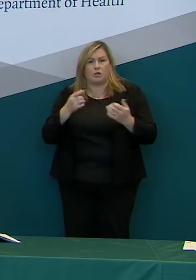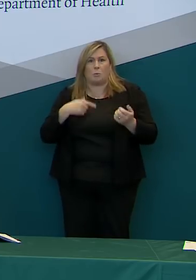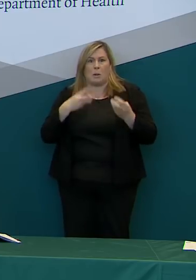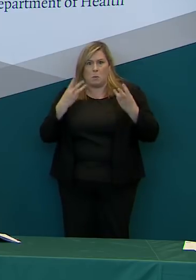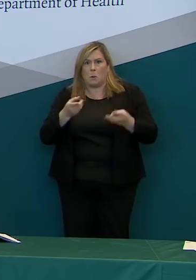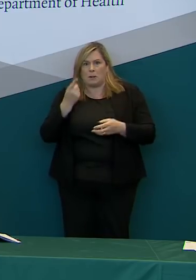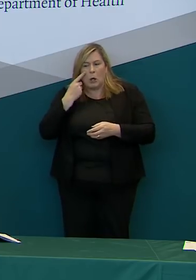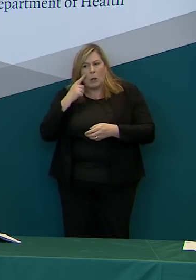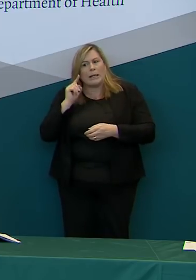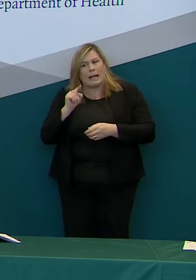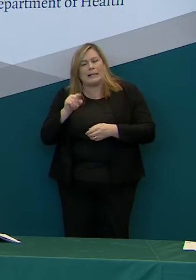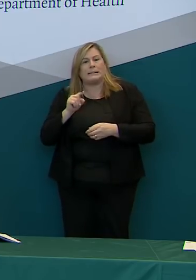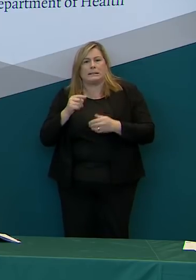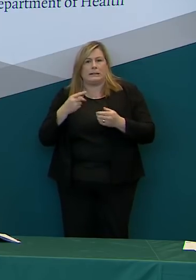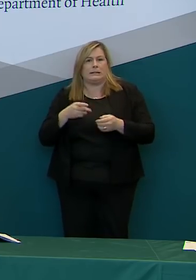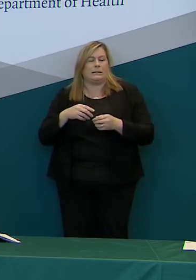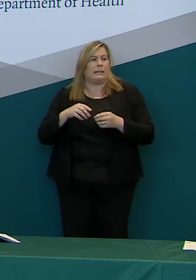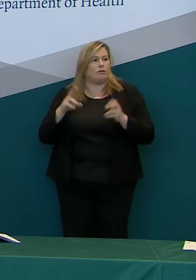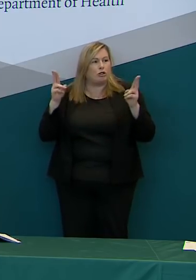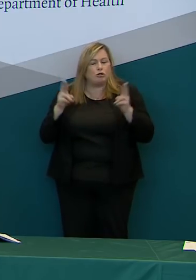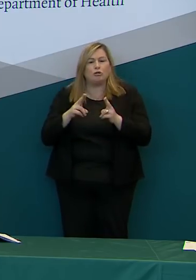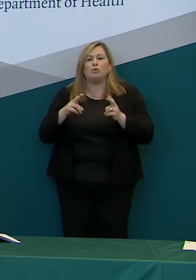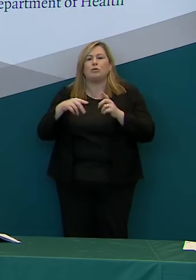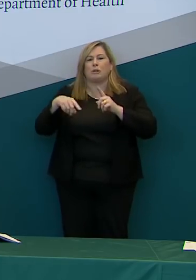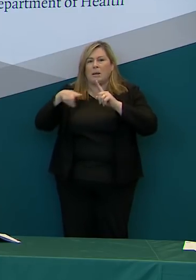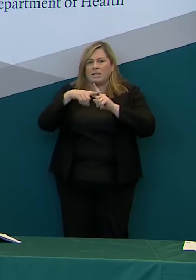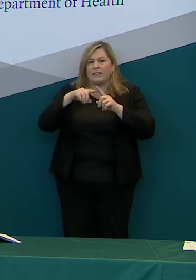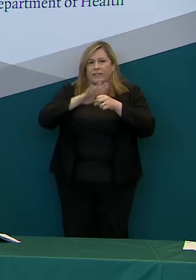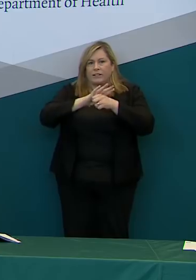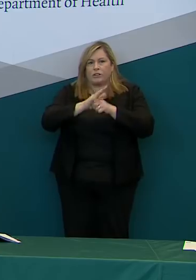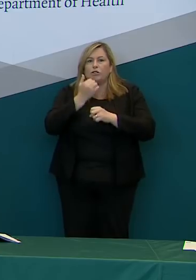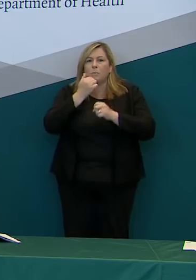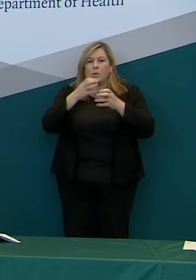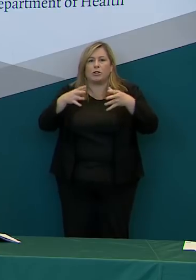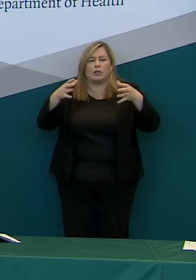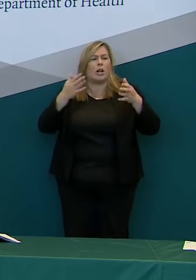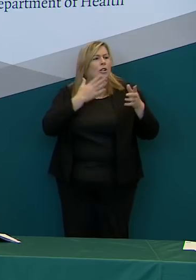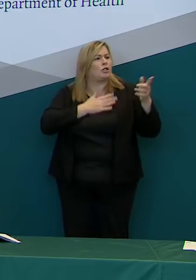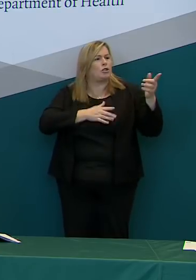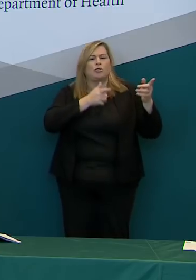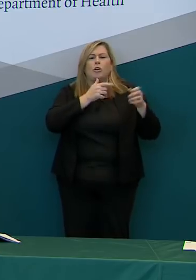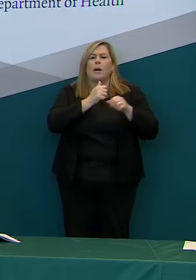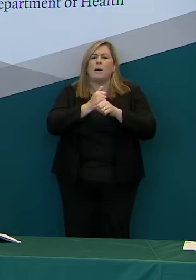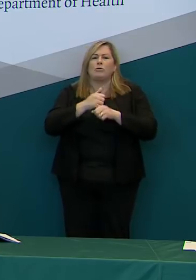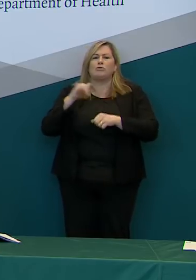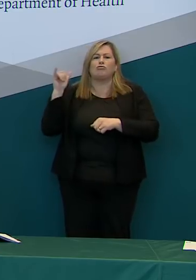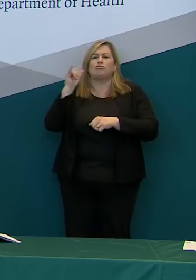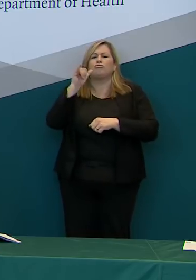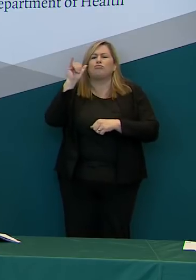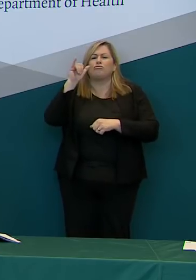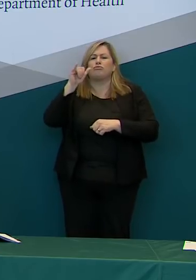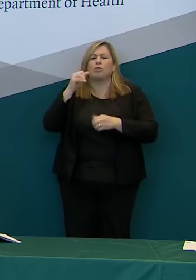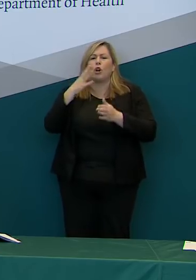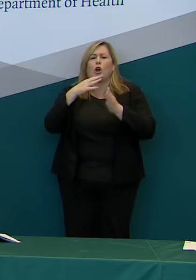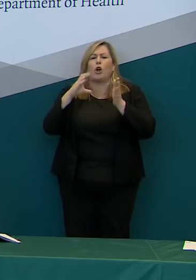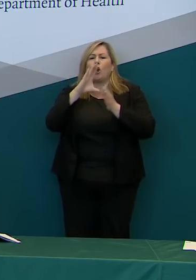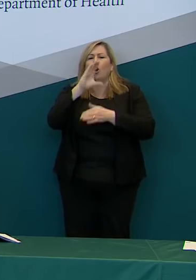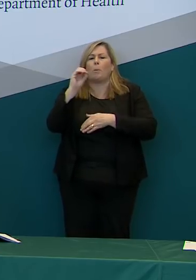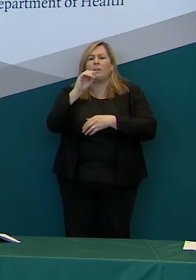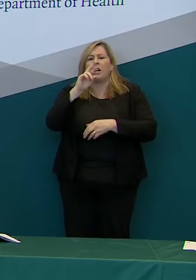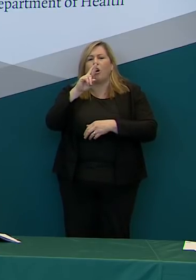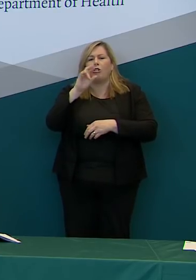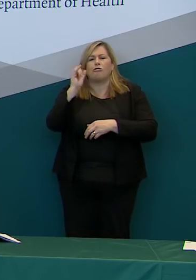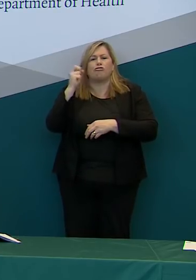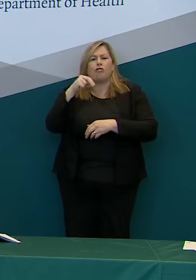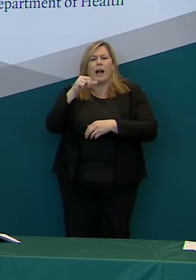that positivity rate. Quick one, just Sure. in relation to Ryanair. They've said that they want to open up their flights. 40%